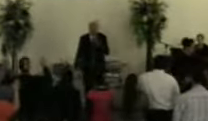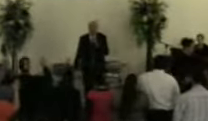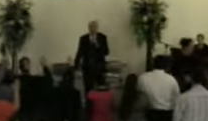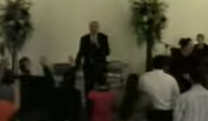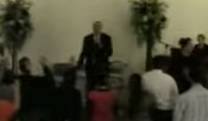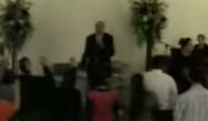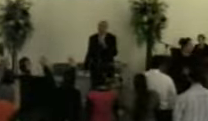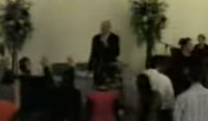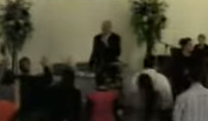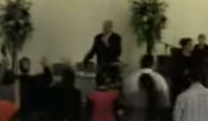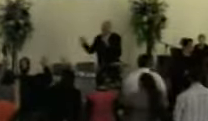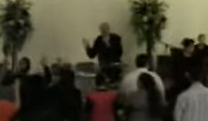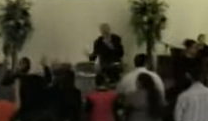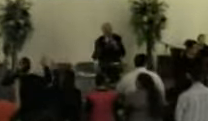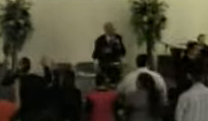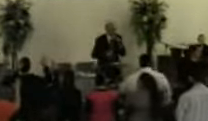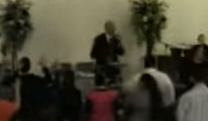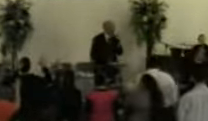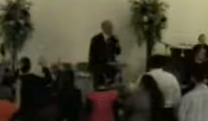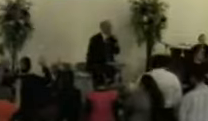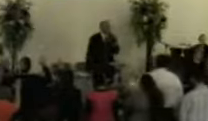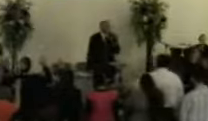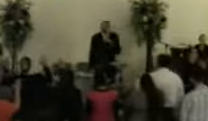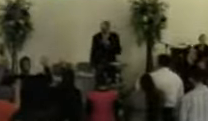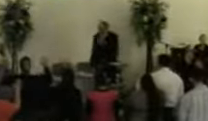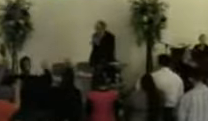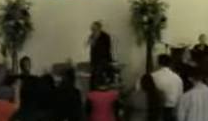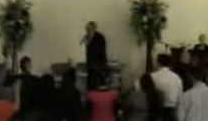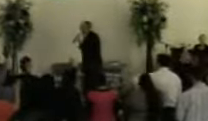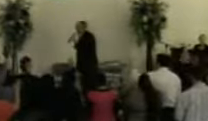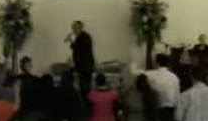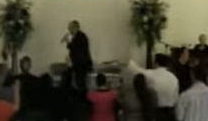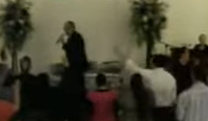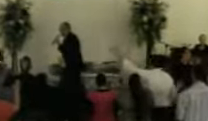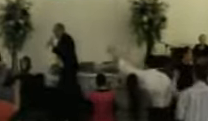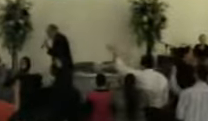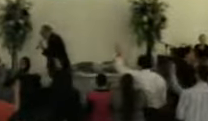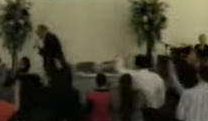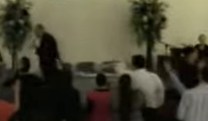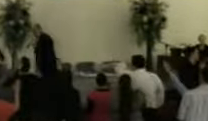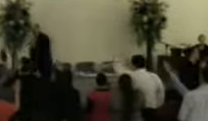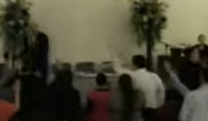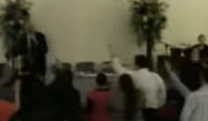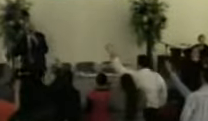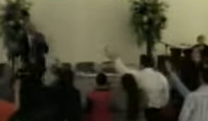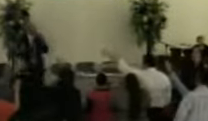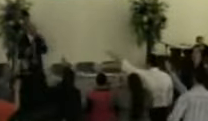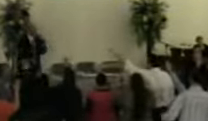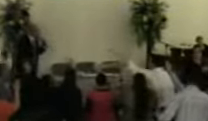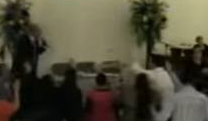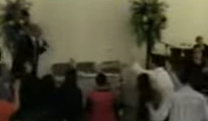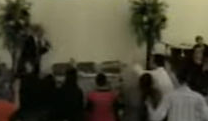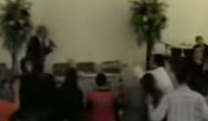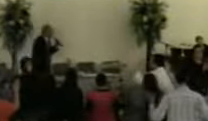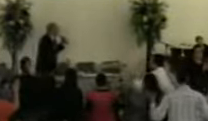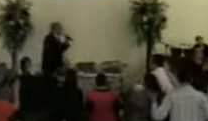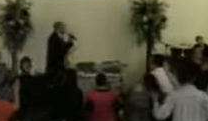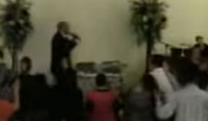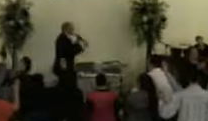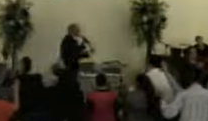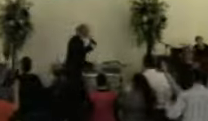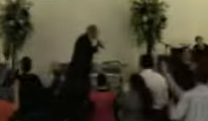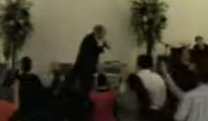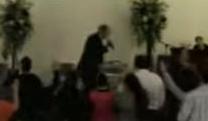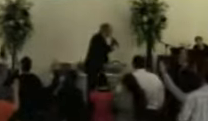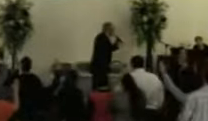Oh, hallelujah. Magnify Him, saints. Get your eyes on Jesus. That's the answer. That's